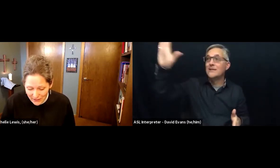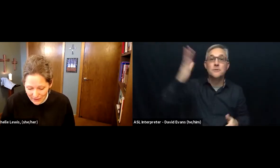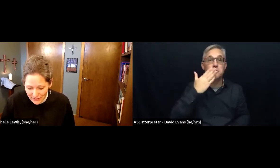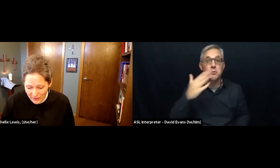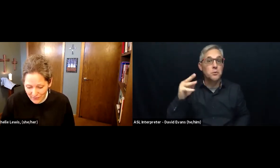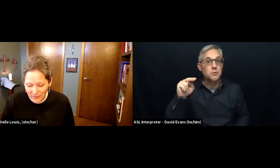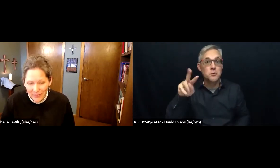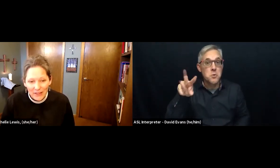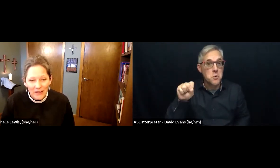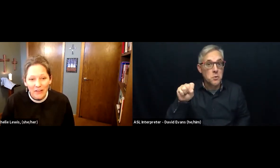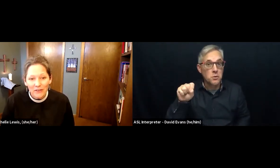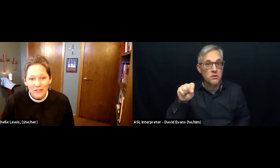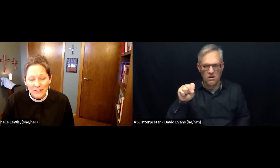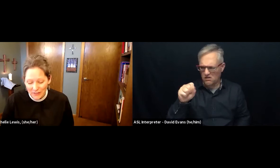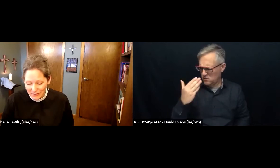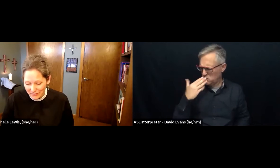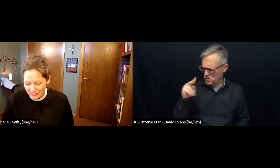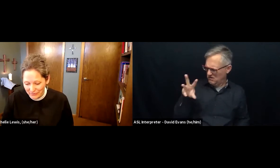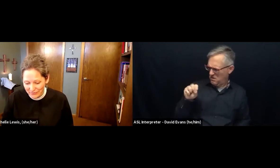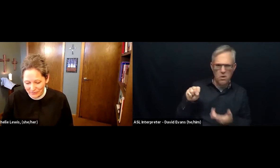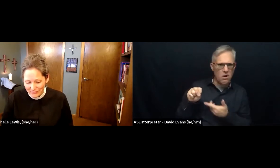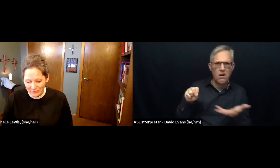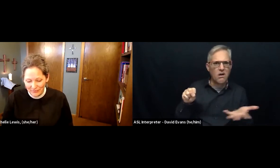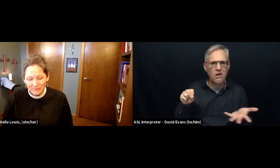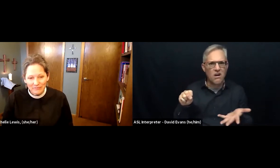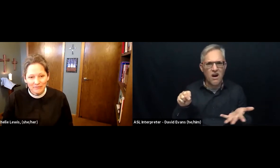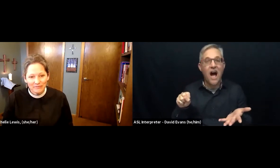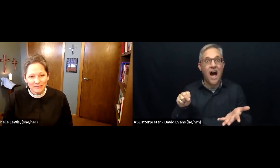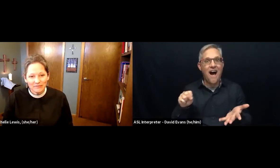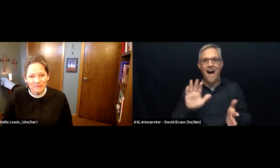different than others."